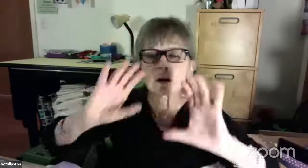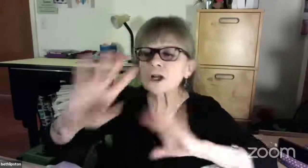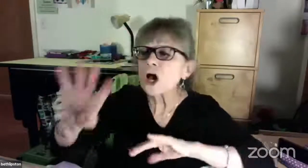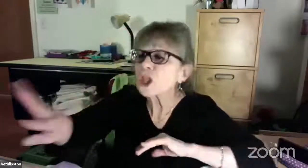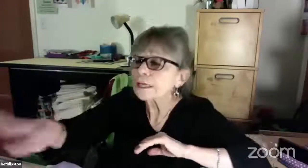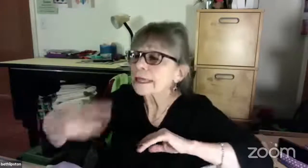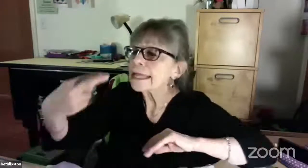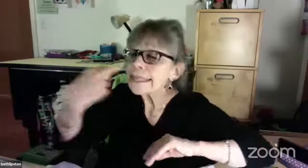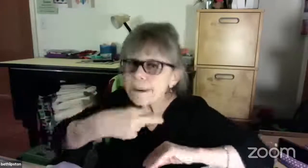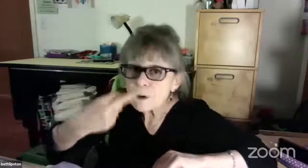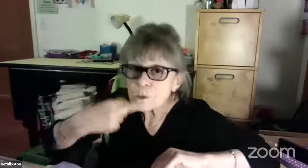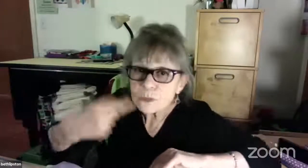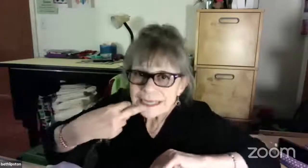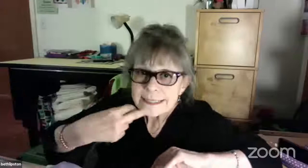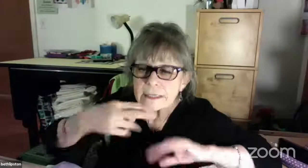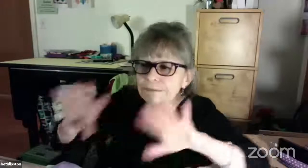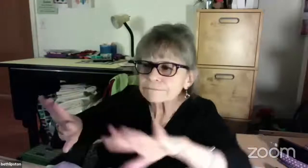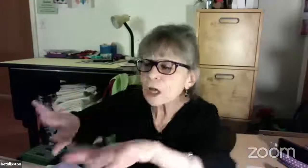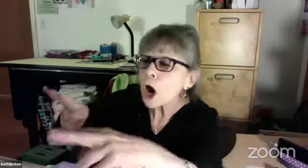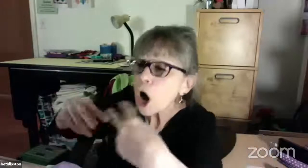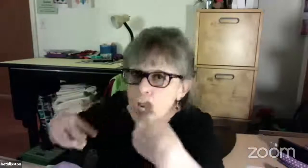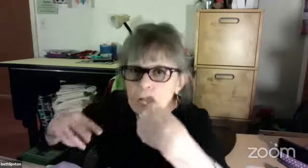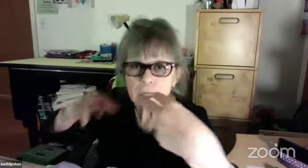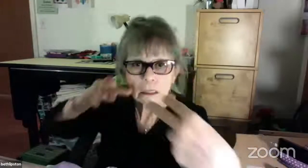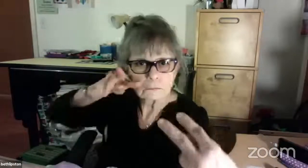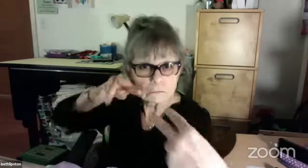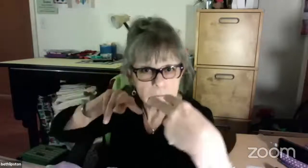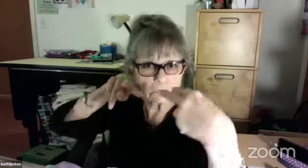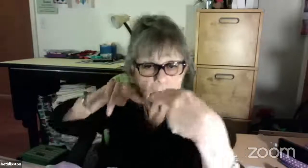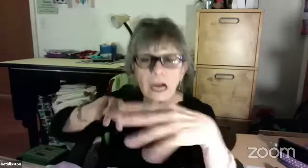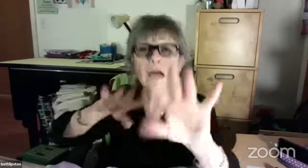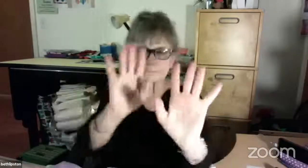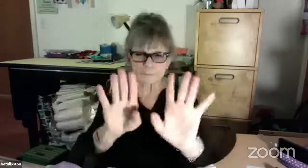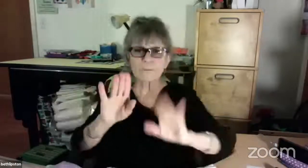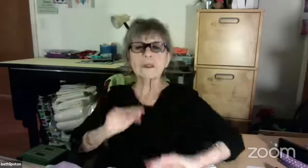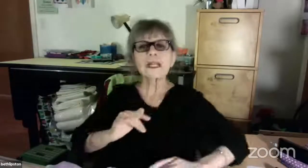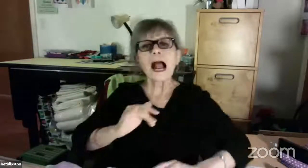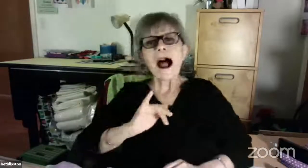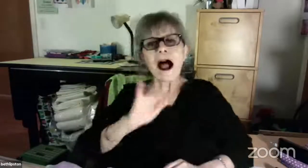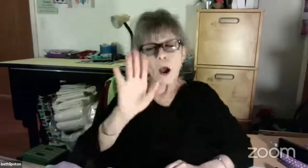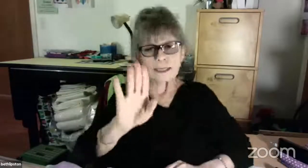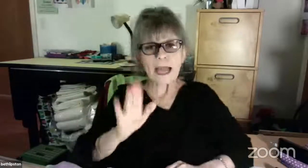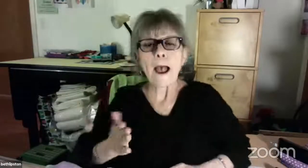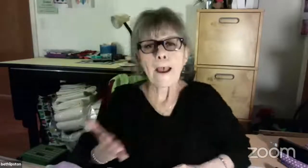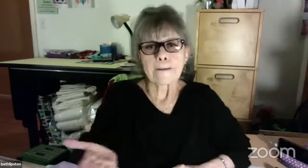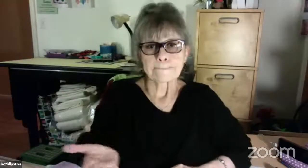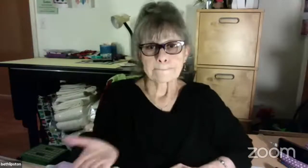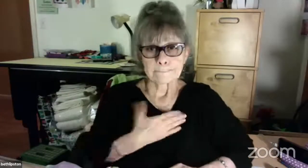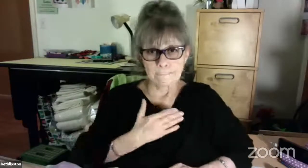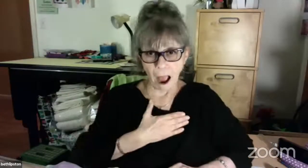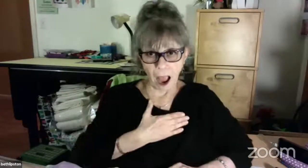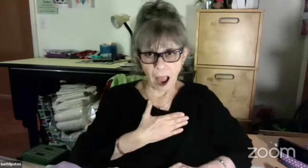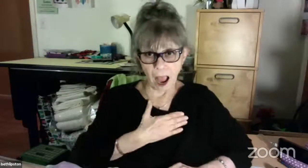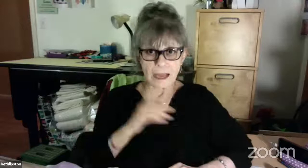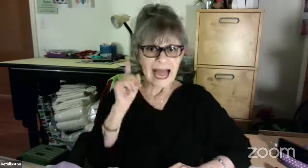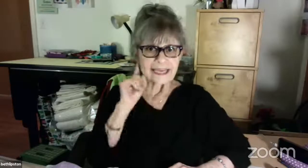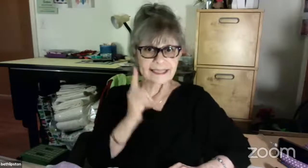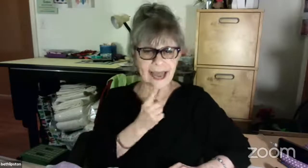fine. You just have to make sure that, you know, he's looking at you when you're talking so that he can lip read you. And